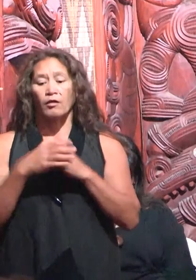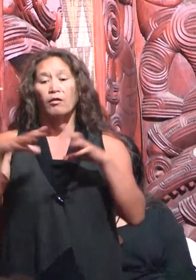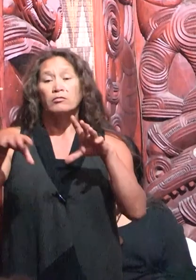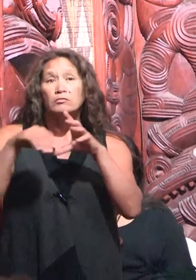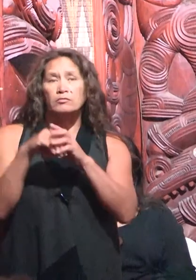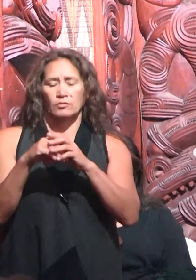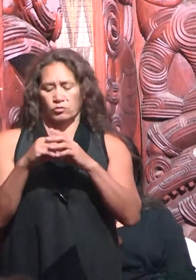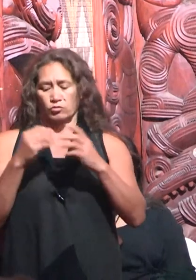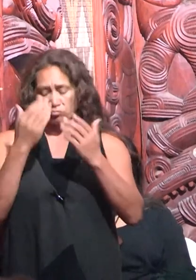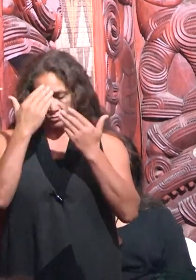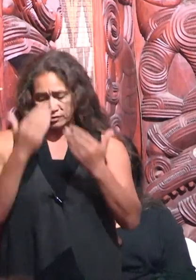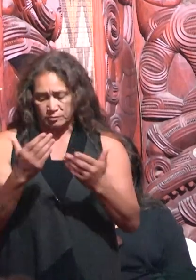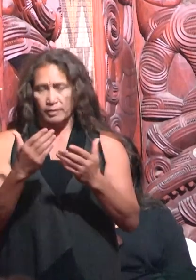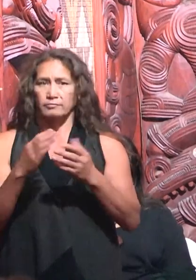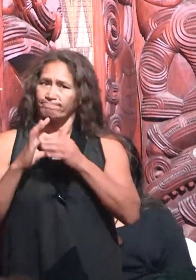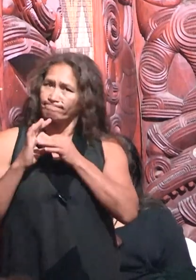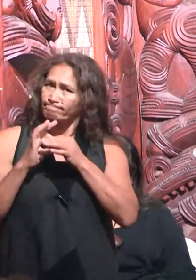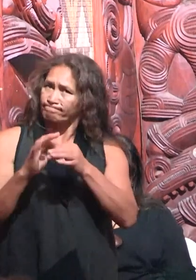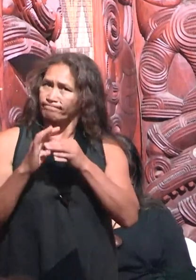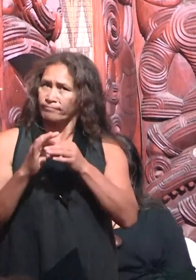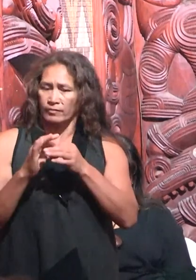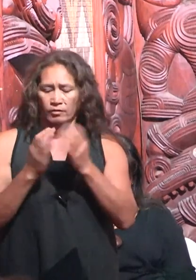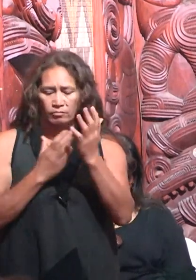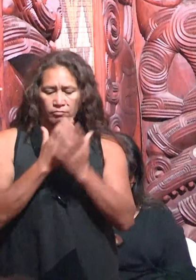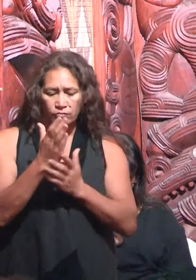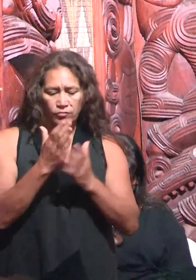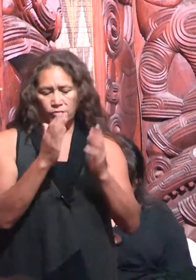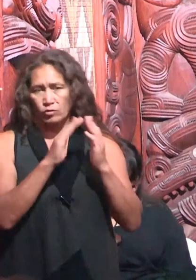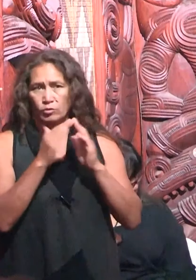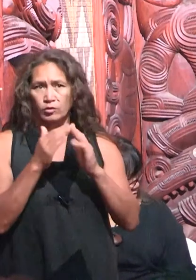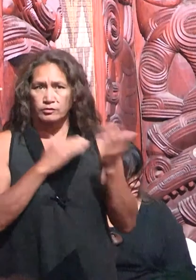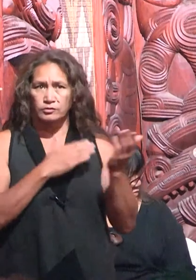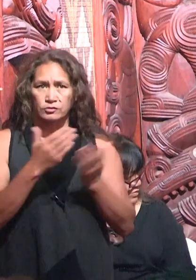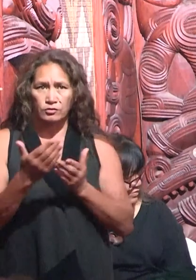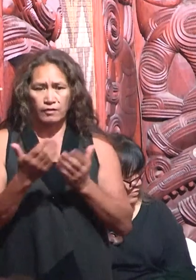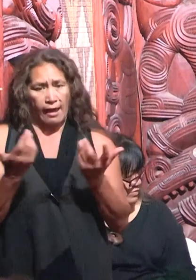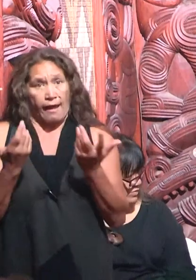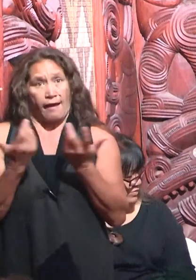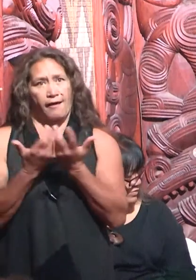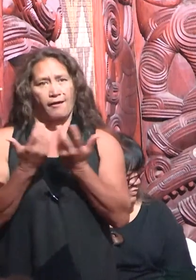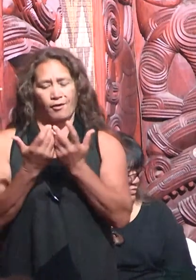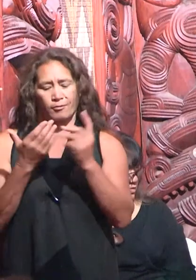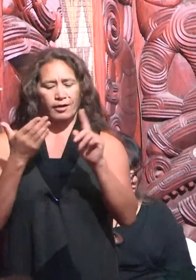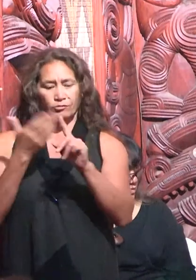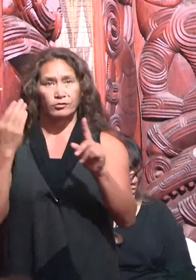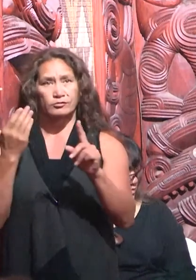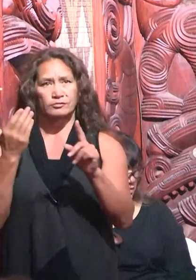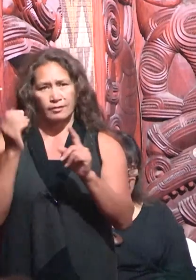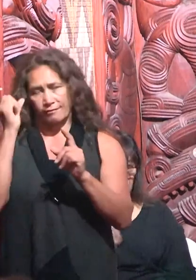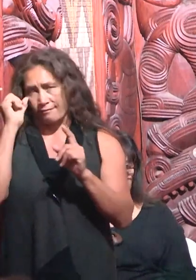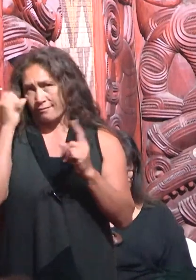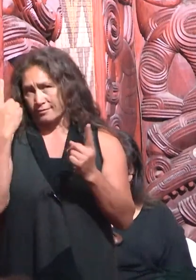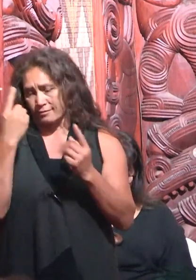organisation, as well as the communities we serve. And we'll do this by acknowledging, understanding,